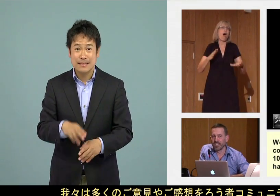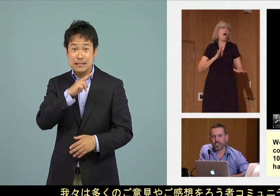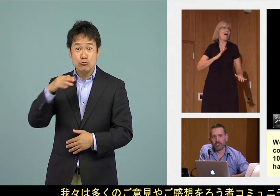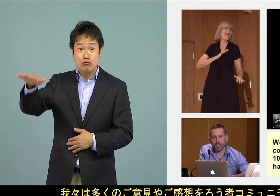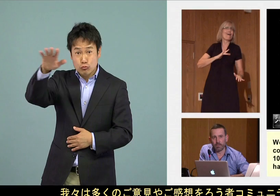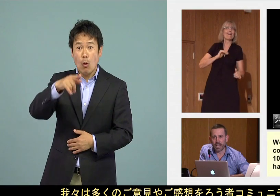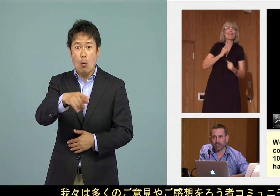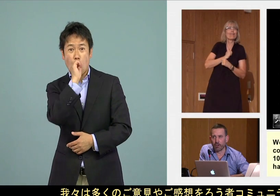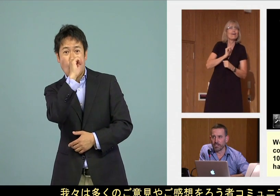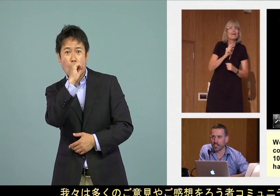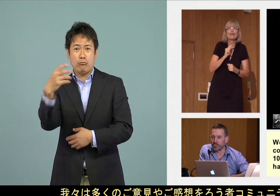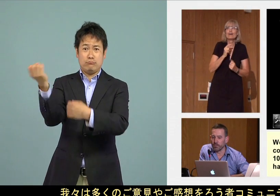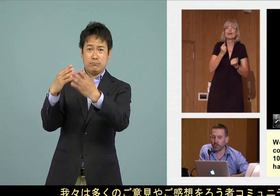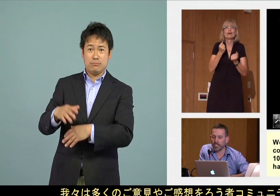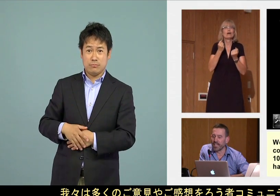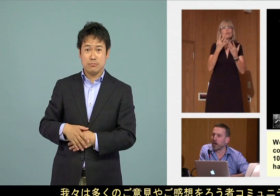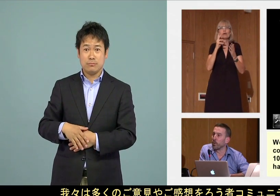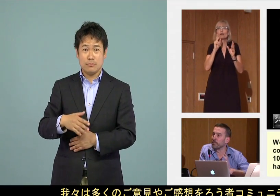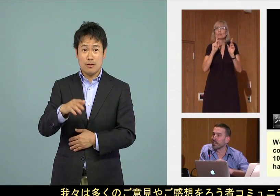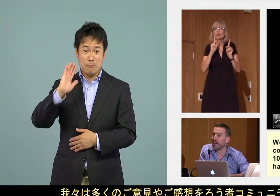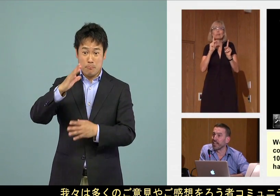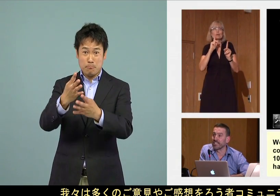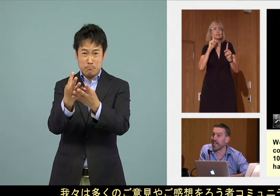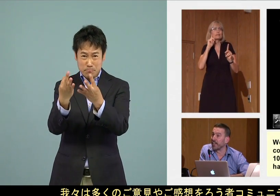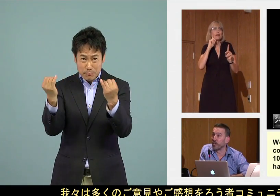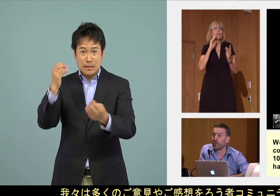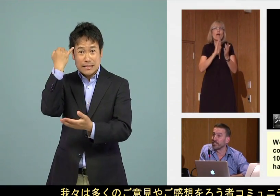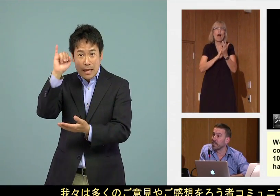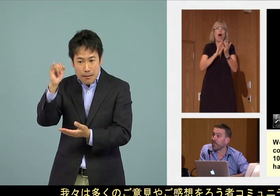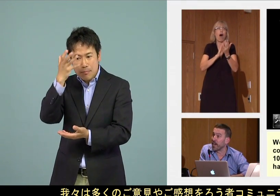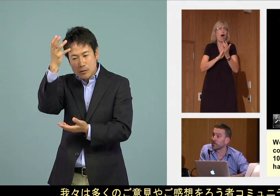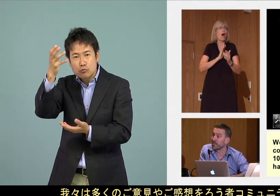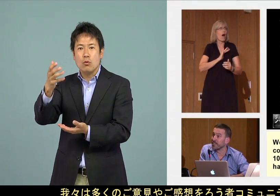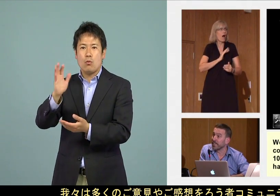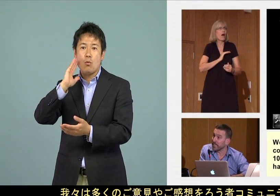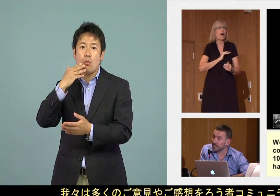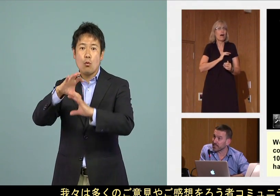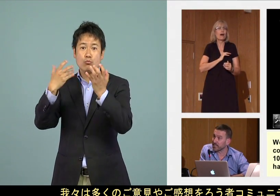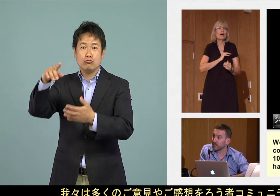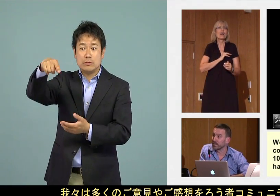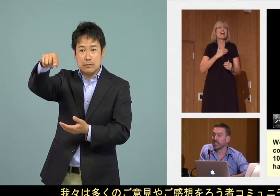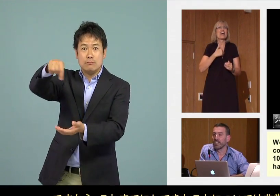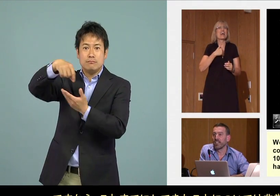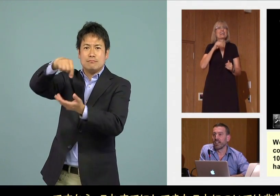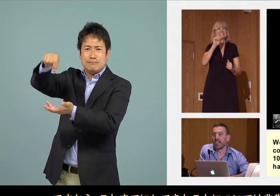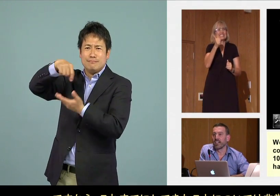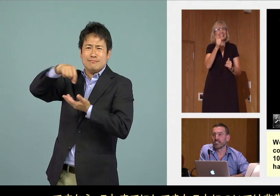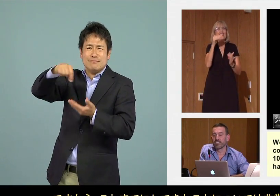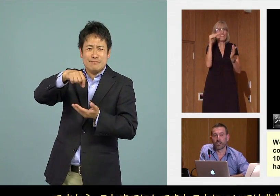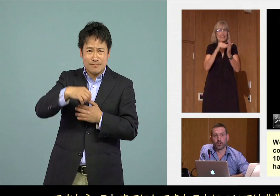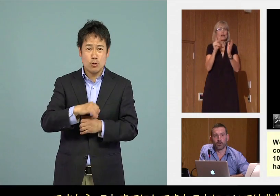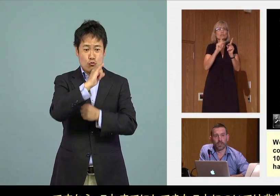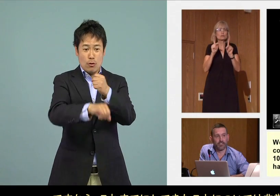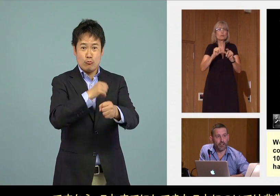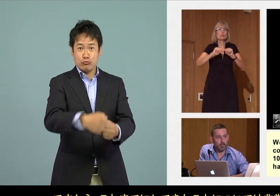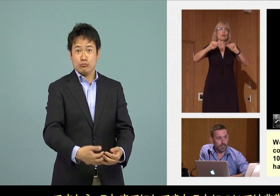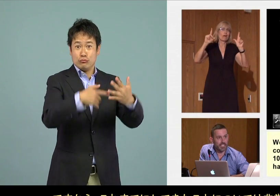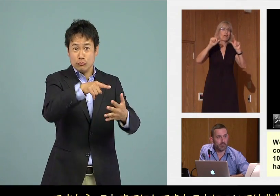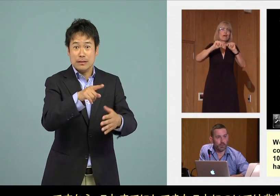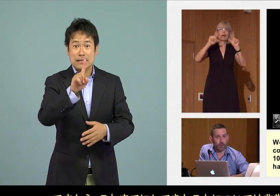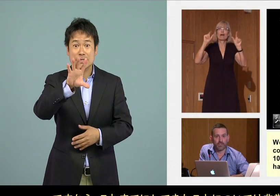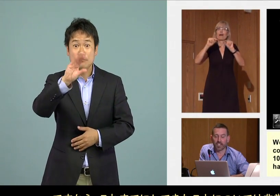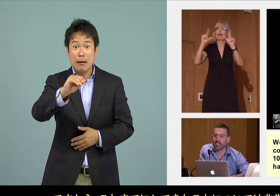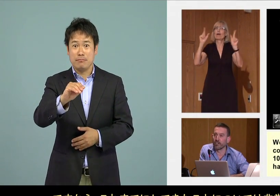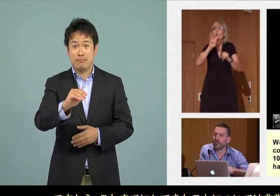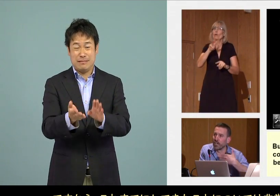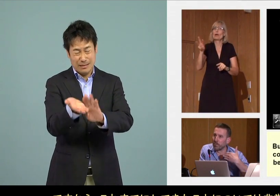of feedback from the deaf community. Our website has had over 10,000 hits. So we're very pleased